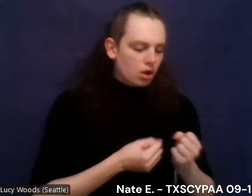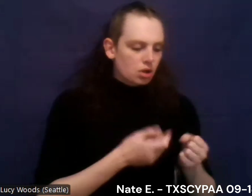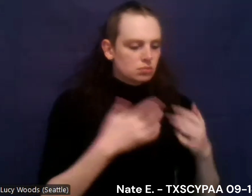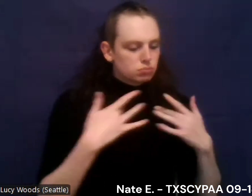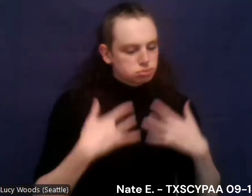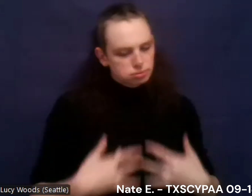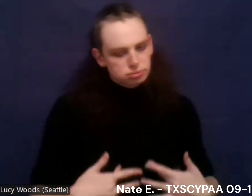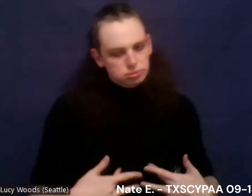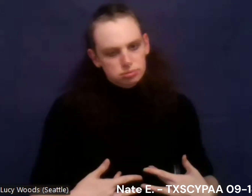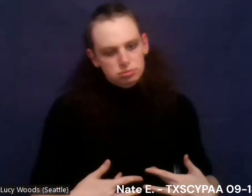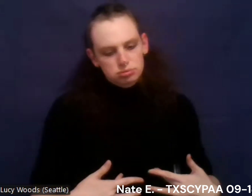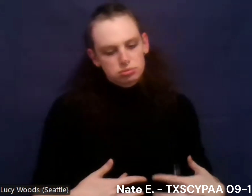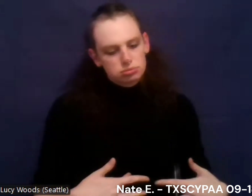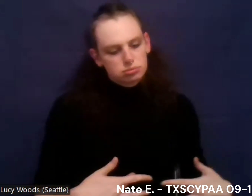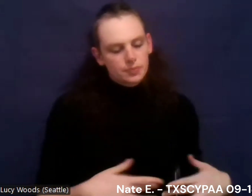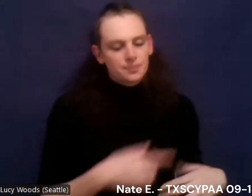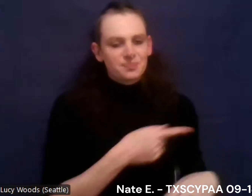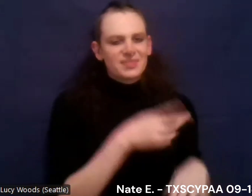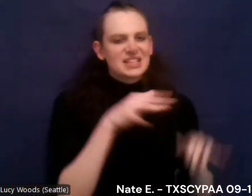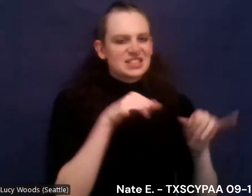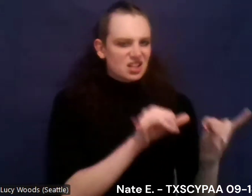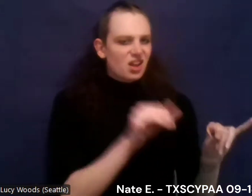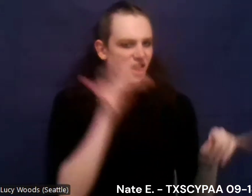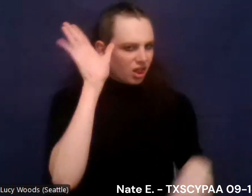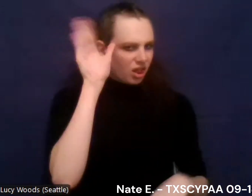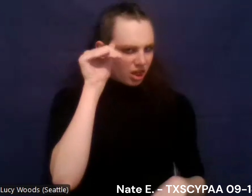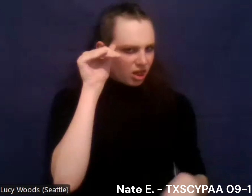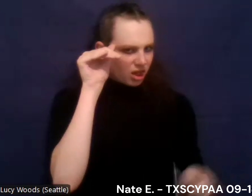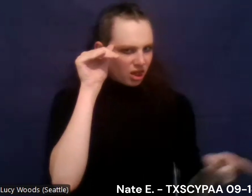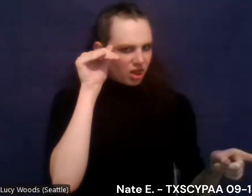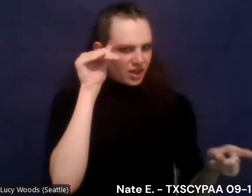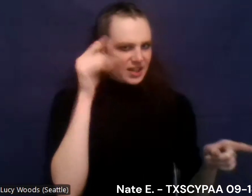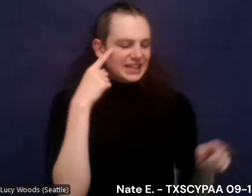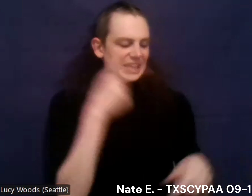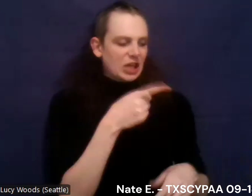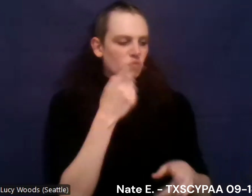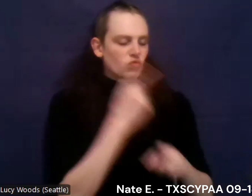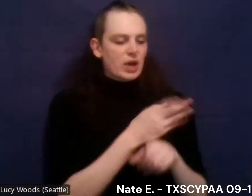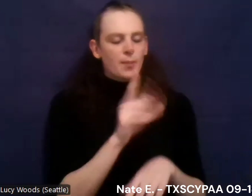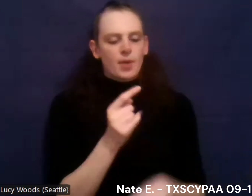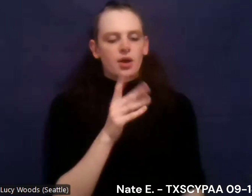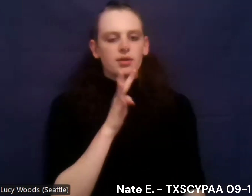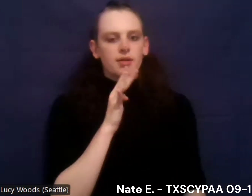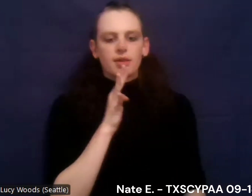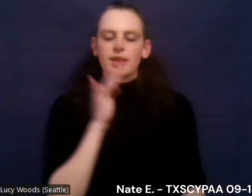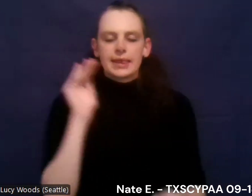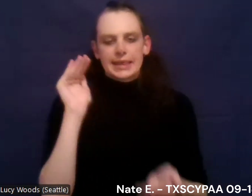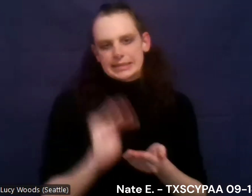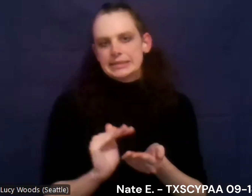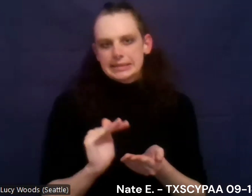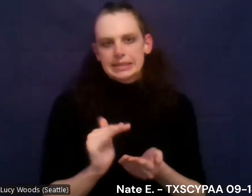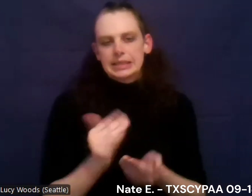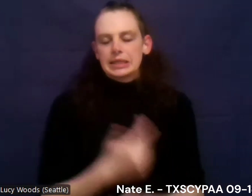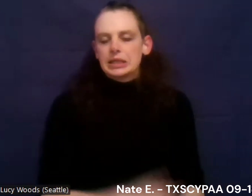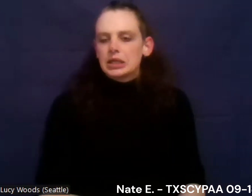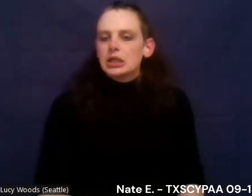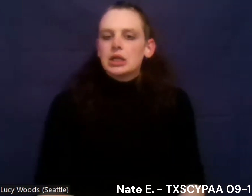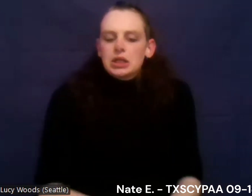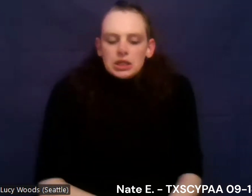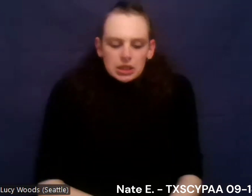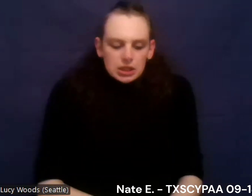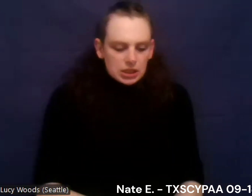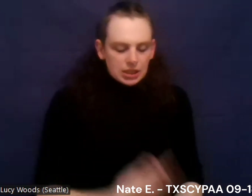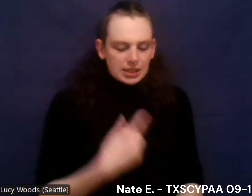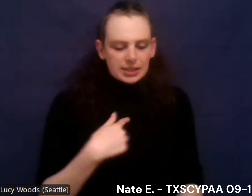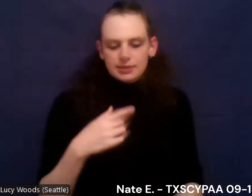And still thinking he was right about stuff, but like, saying a lot less. But yeah, anyhow, I'll skip